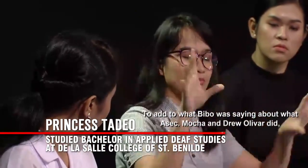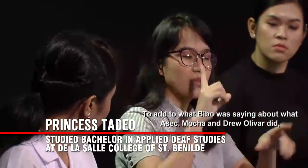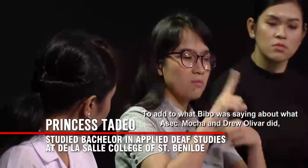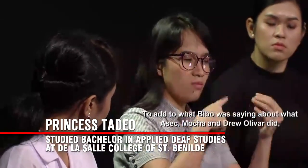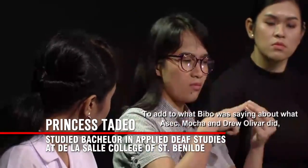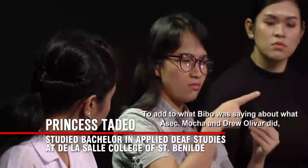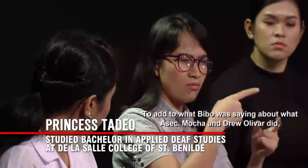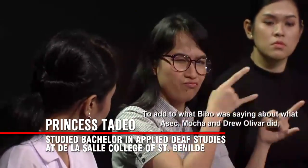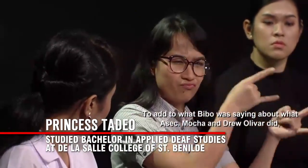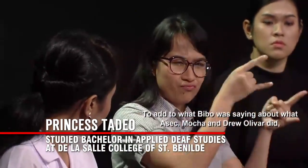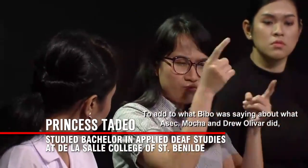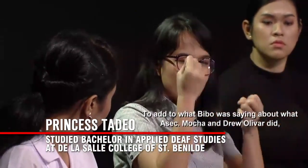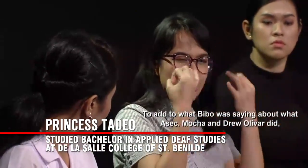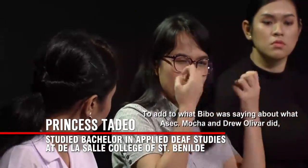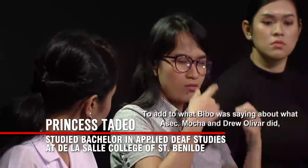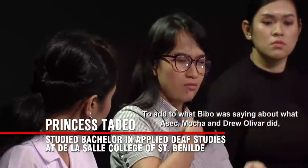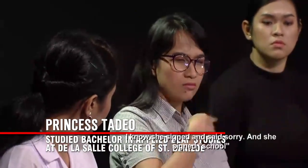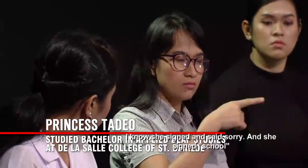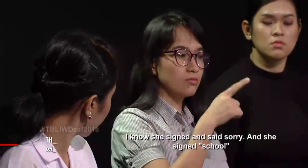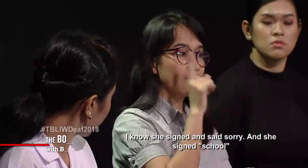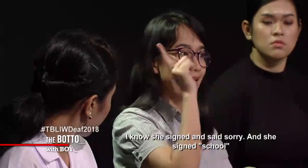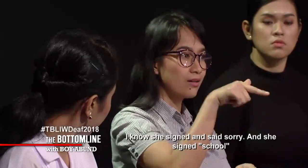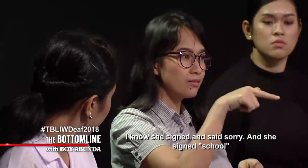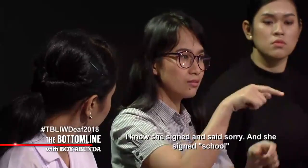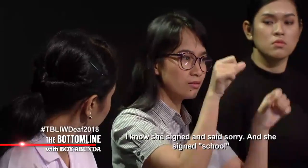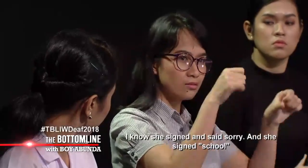ASEC Mocha and what Bolivar did.